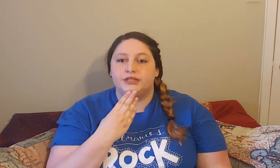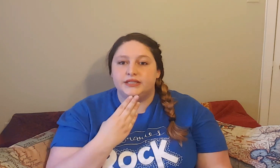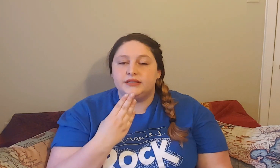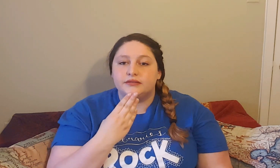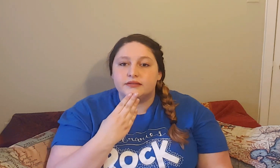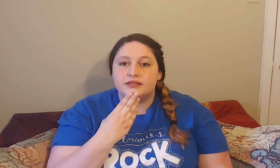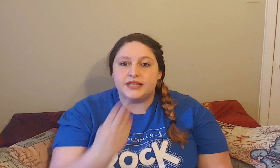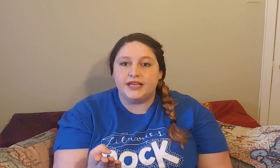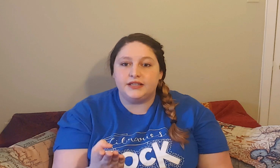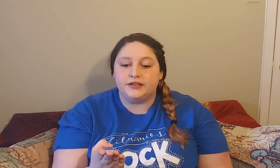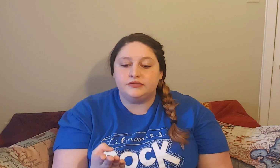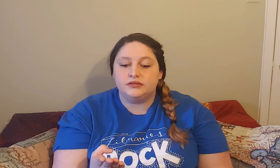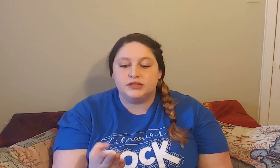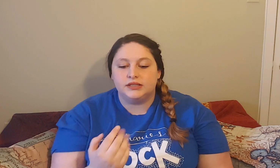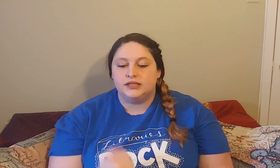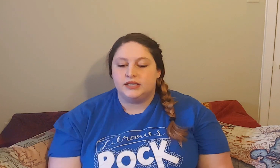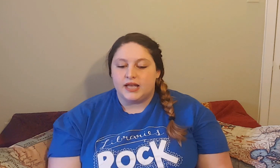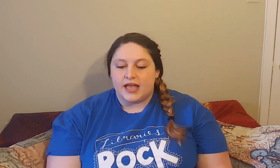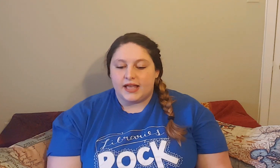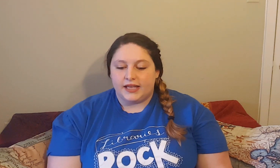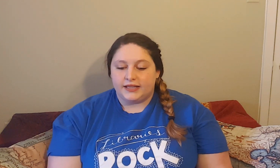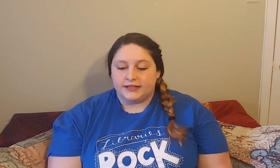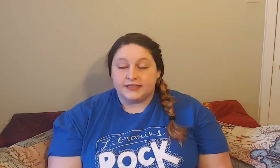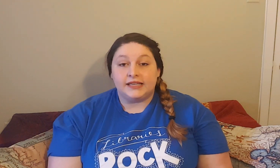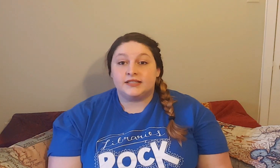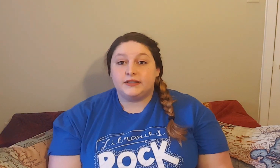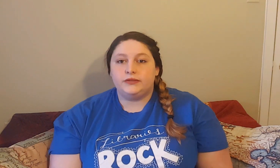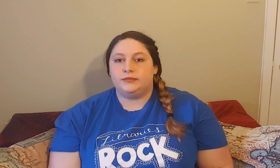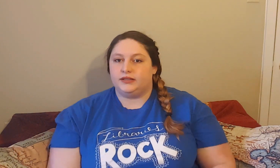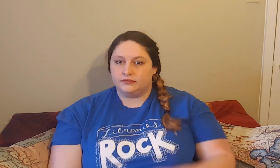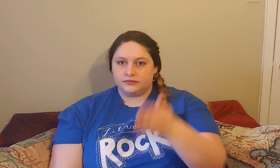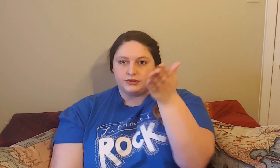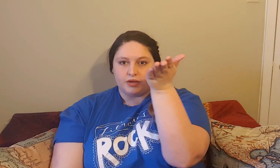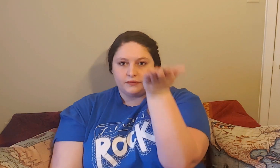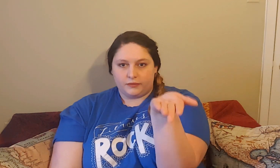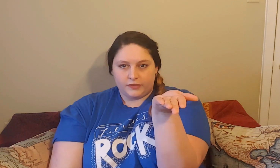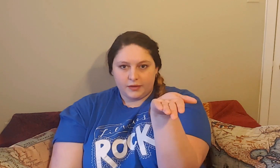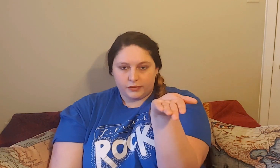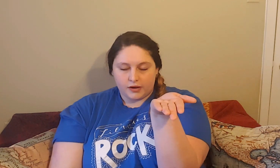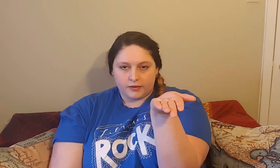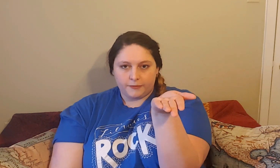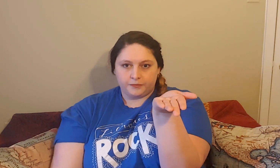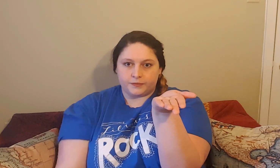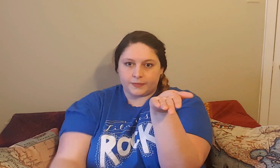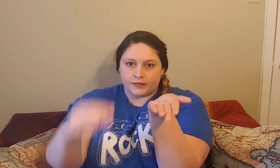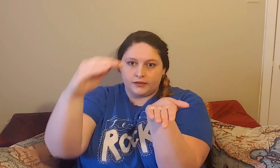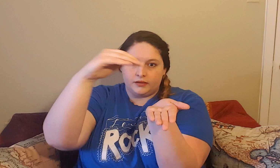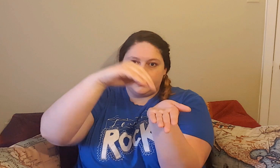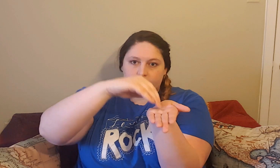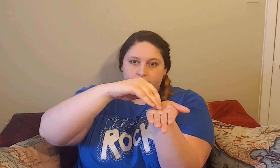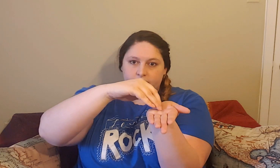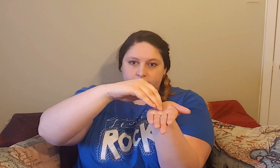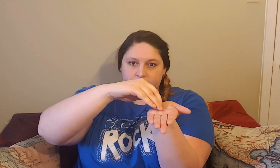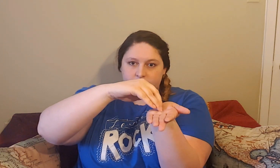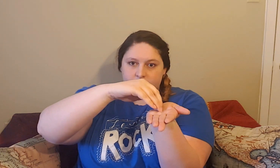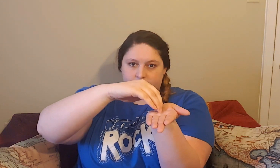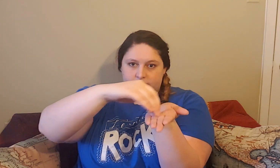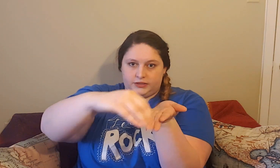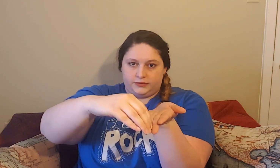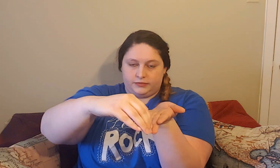chin. Thank you. And excuse me. So we have our flat palm fingers. Excuse me.